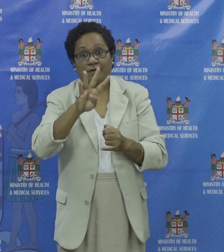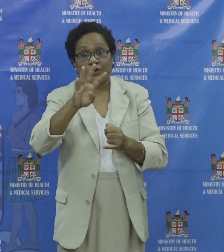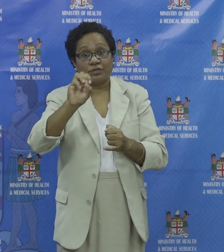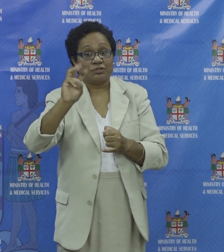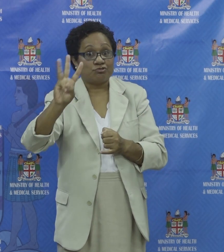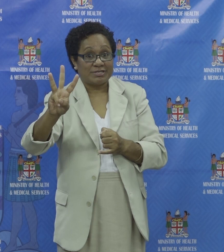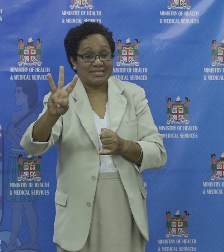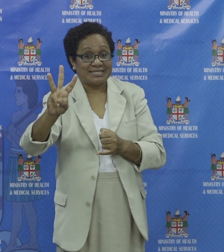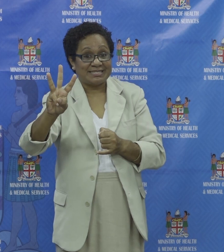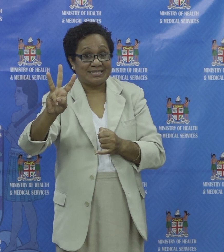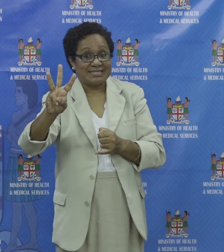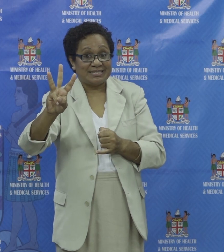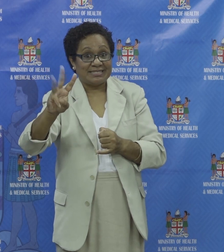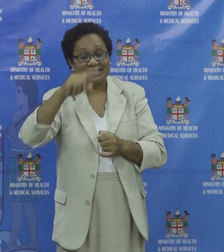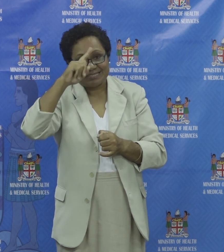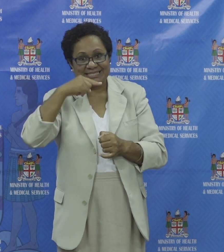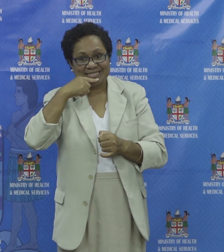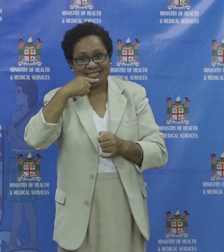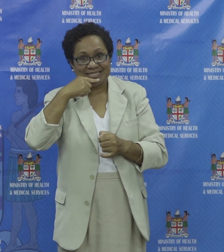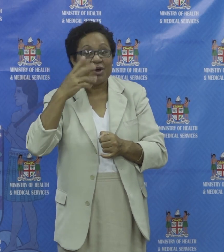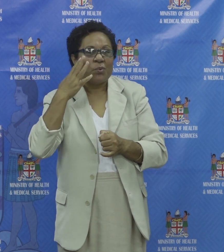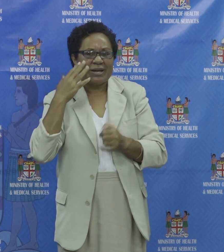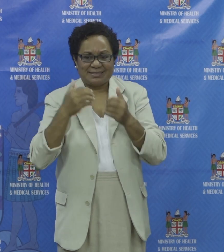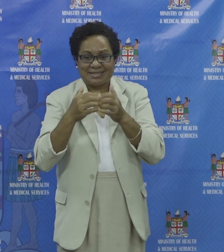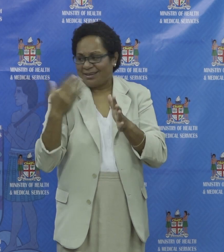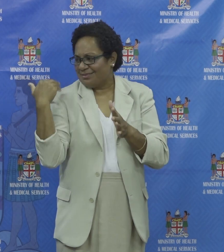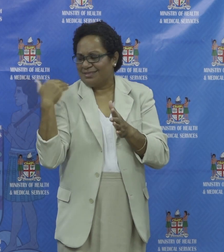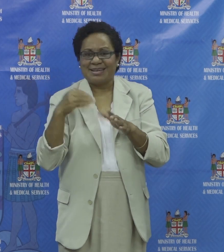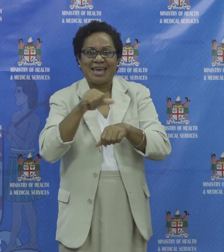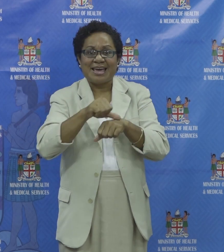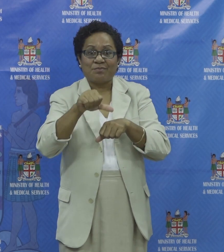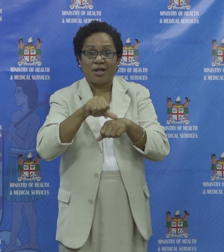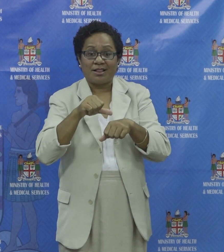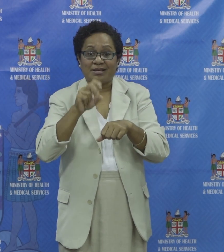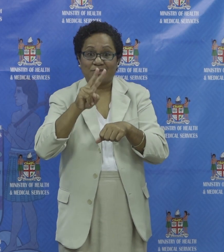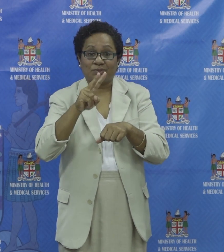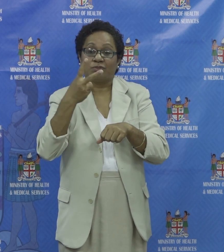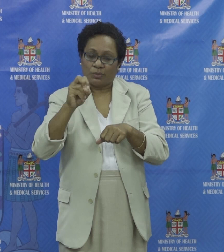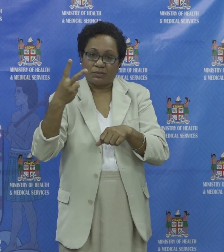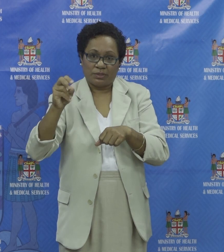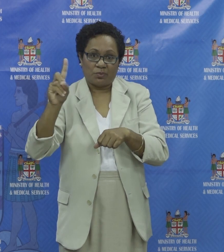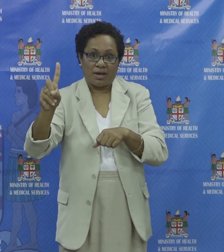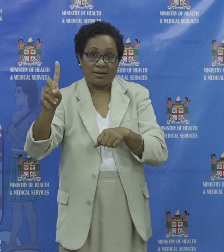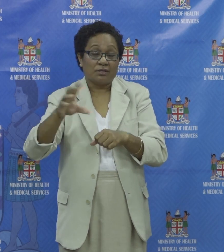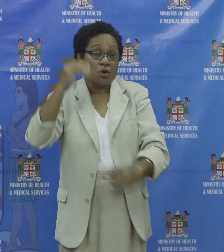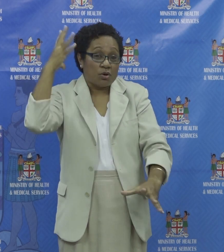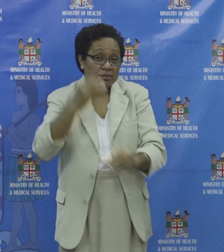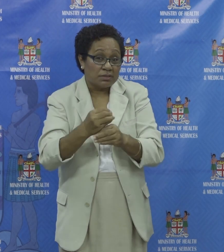cases since this outbreak started in April of 2021, and Fiji has had a total